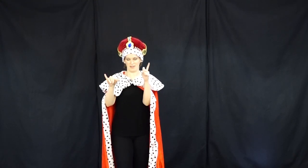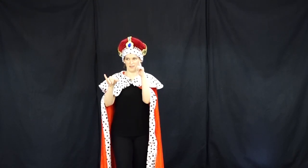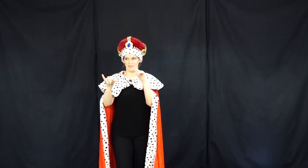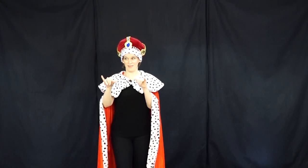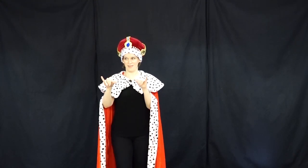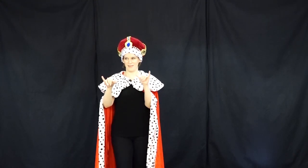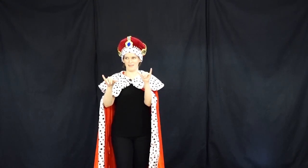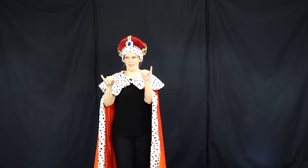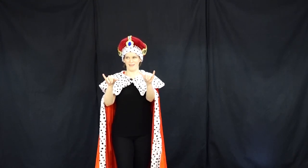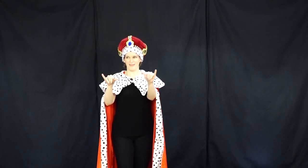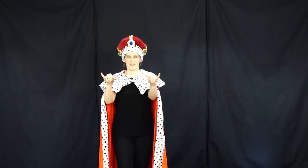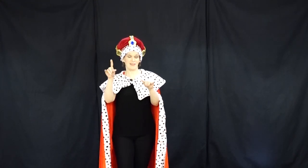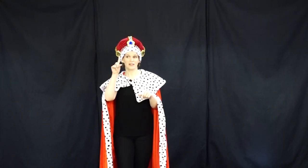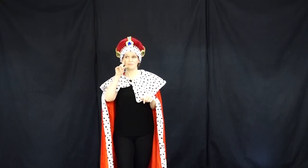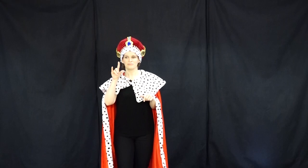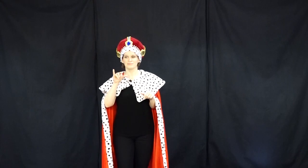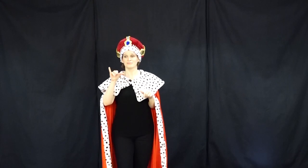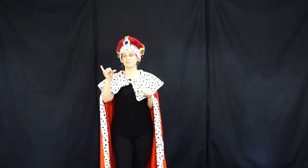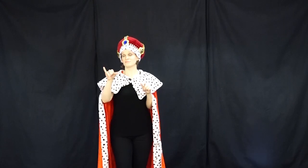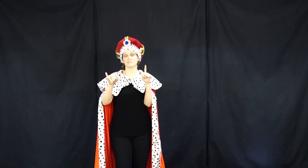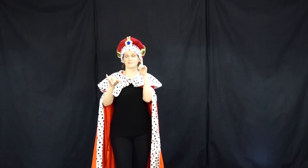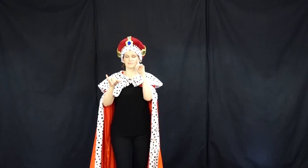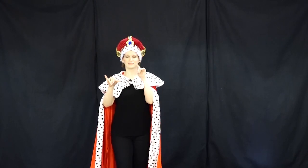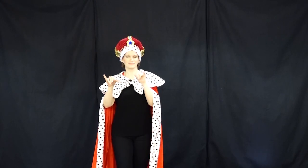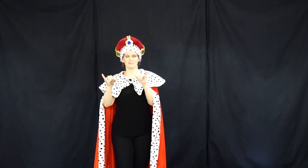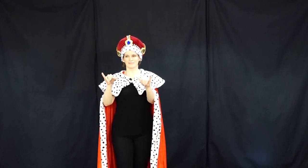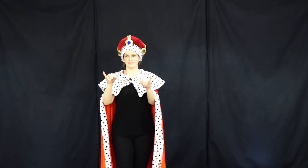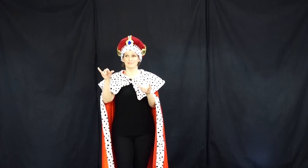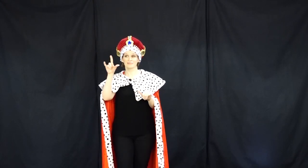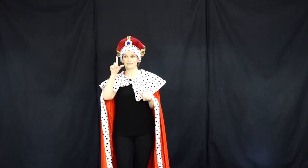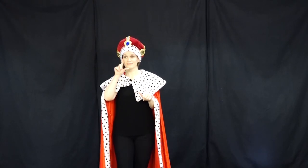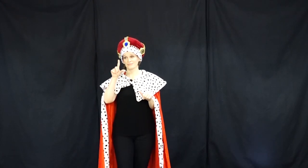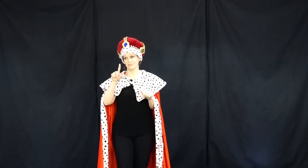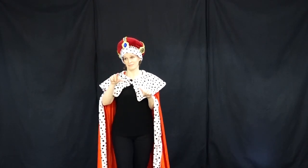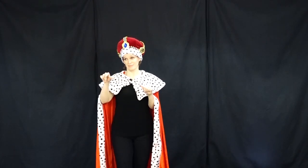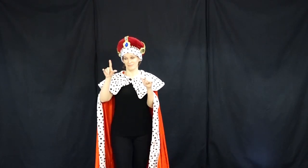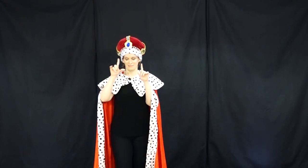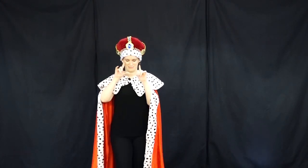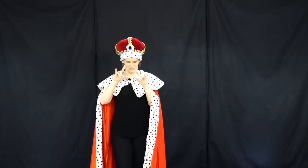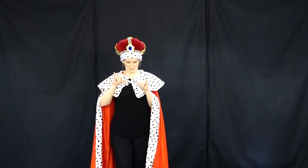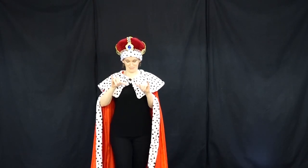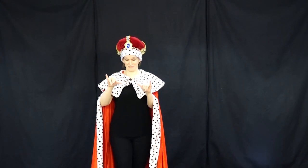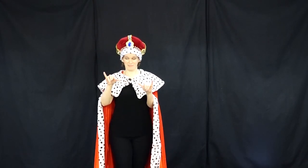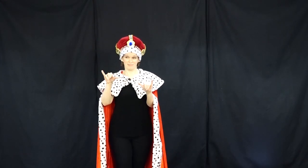ever and ever and ever and ever.